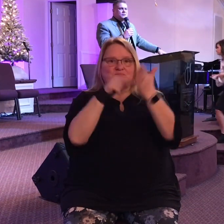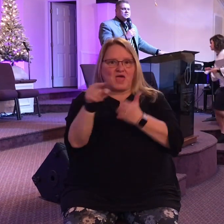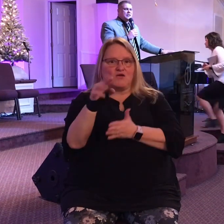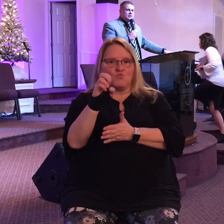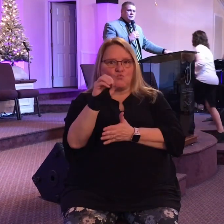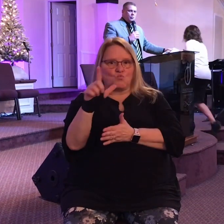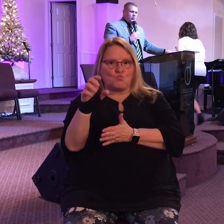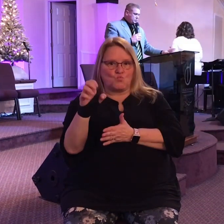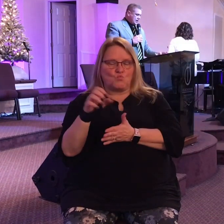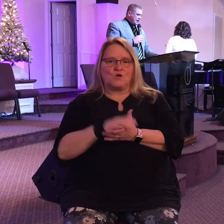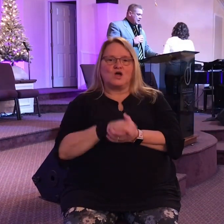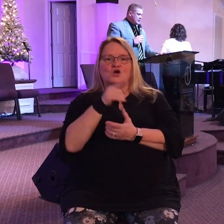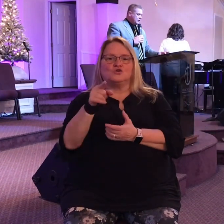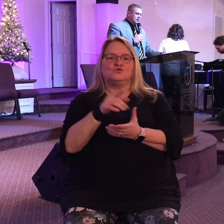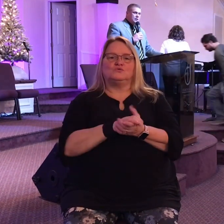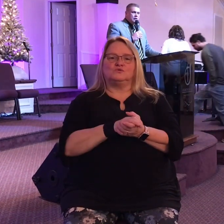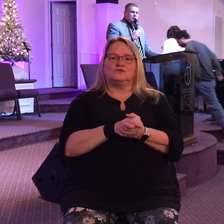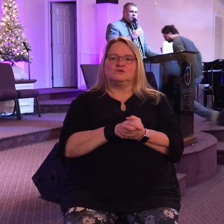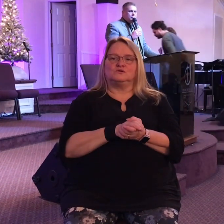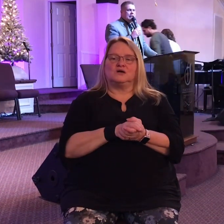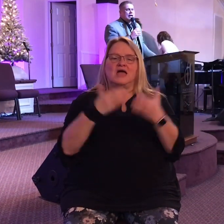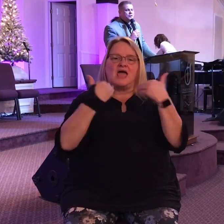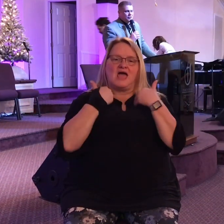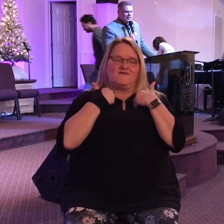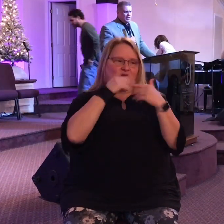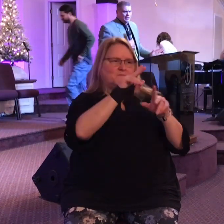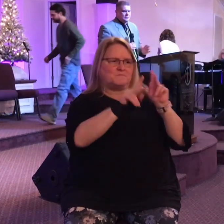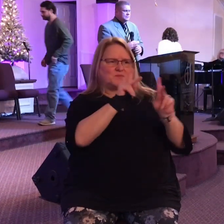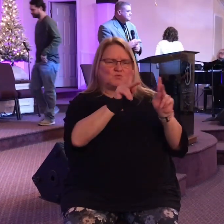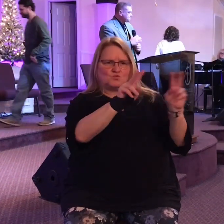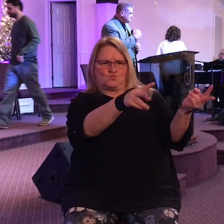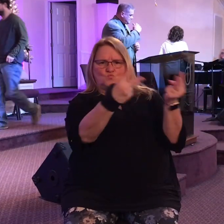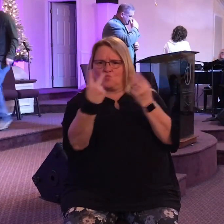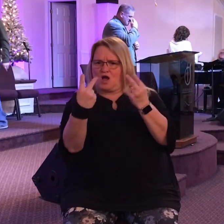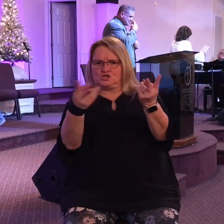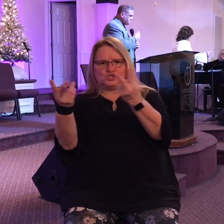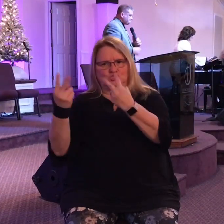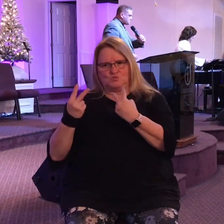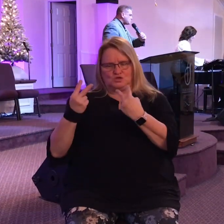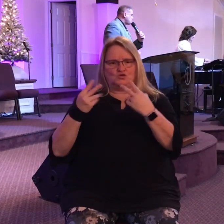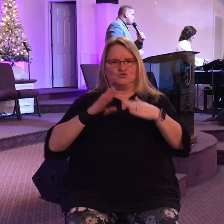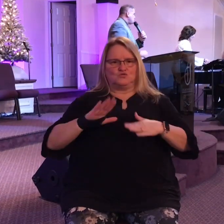So to the sickness of the world today, be an agent of healing.